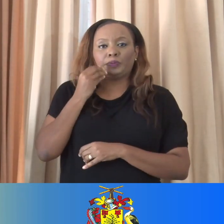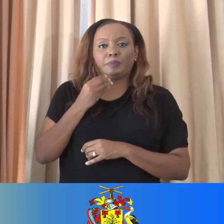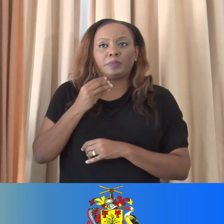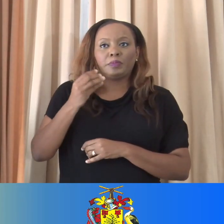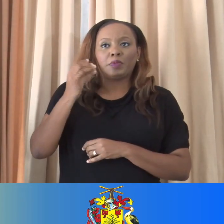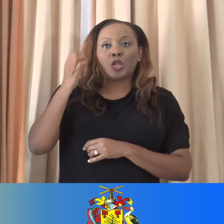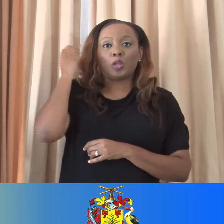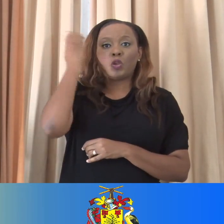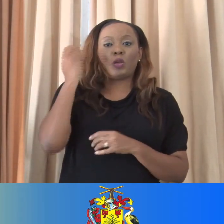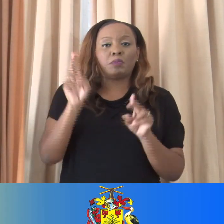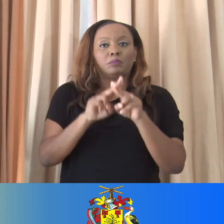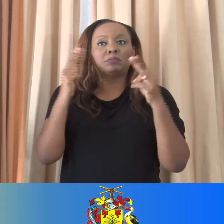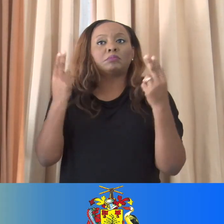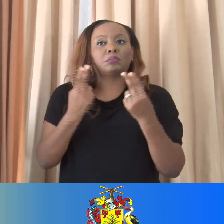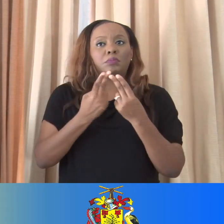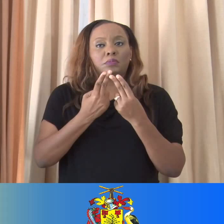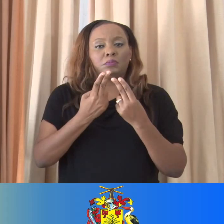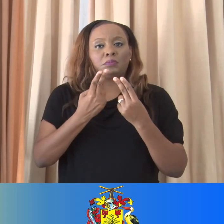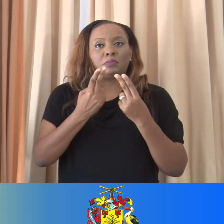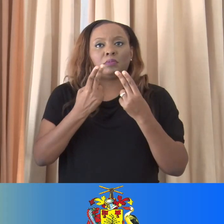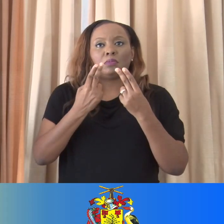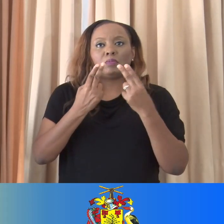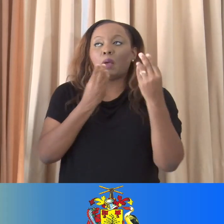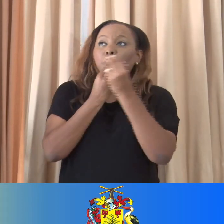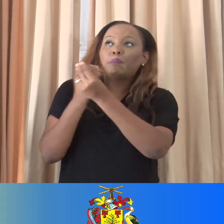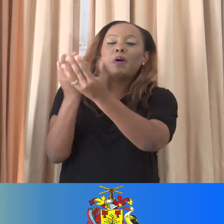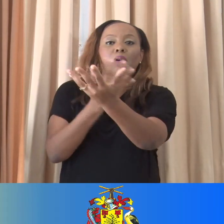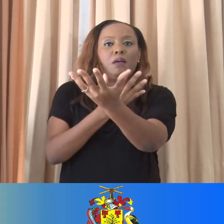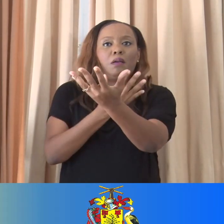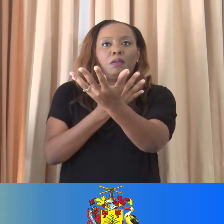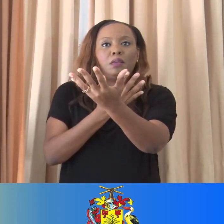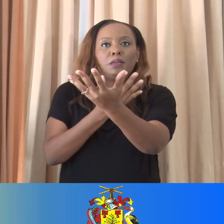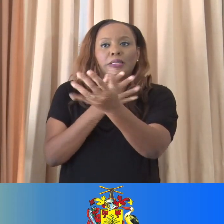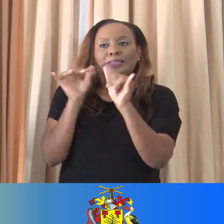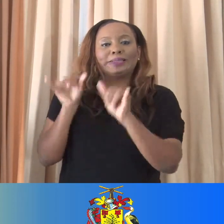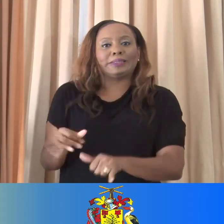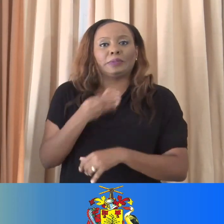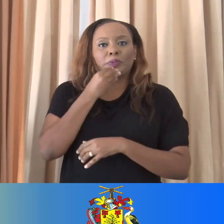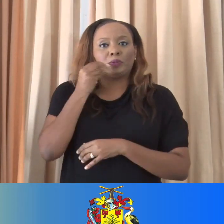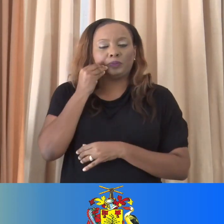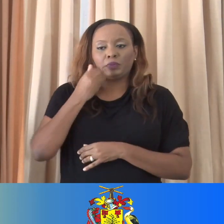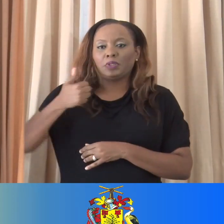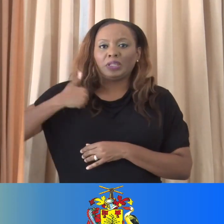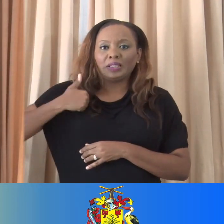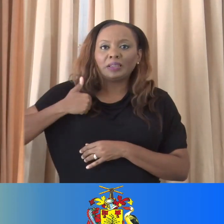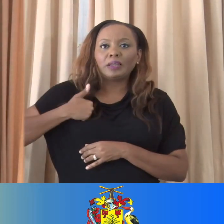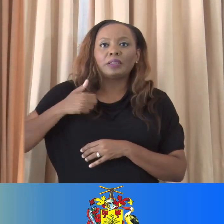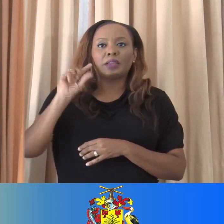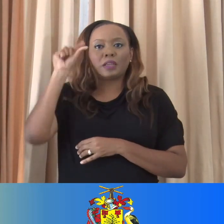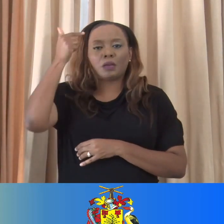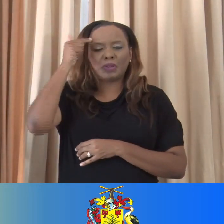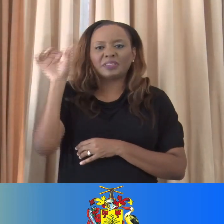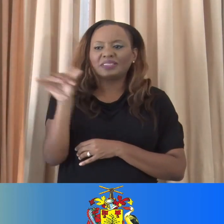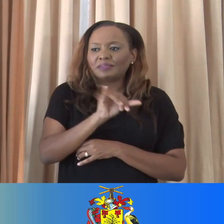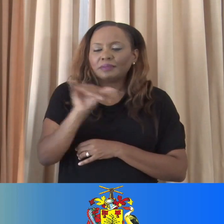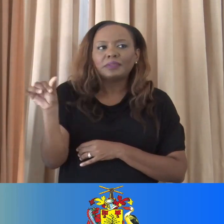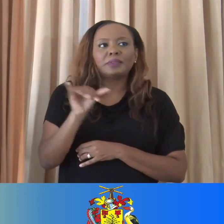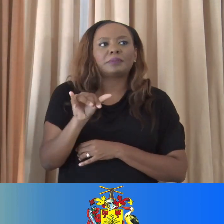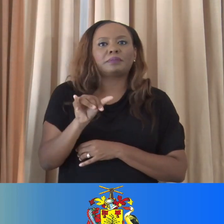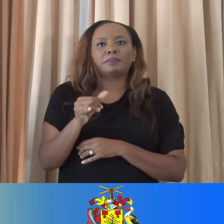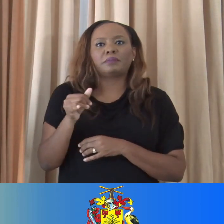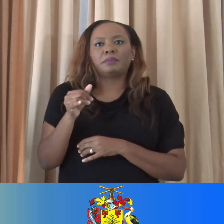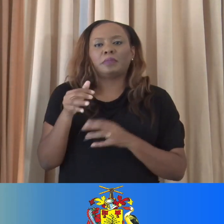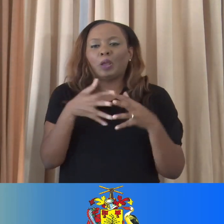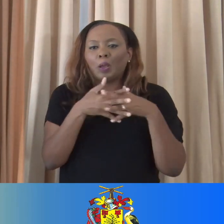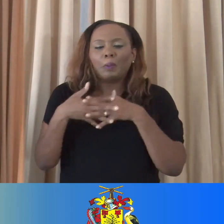issued a European Union-wide travel advisory. The Canadian government has done the same thing. And of course, you know, the United